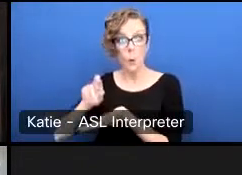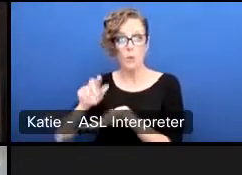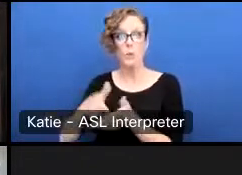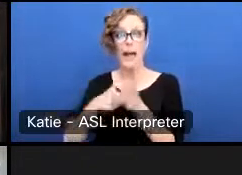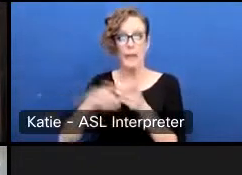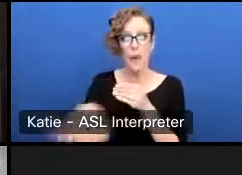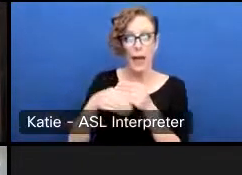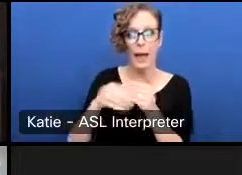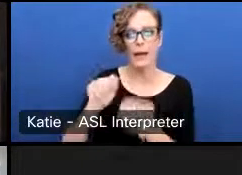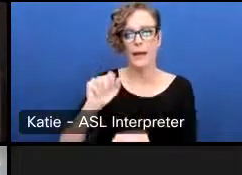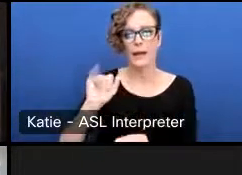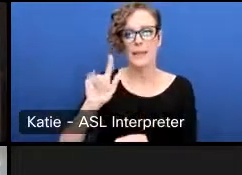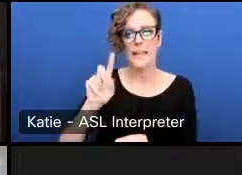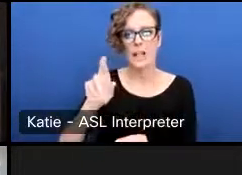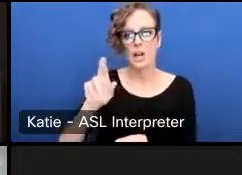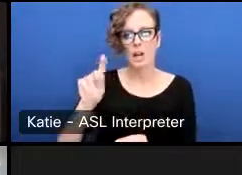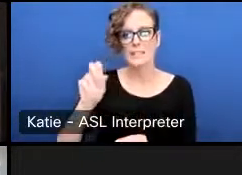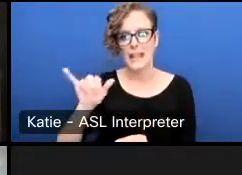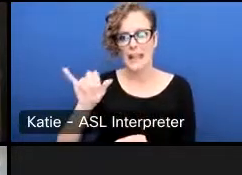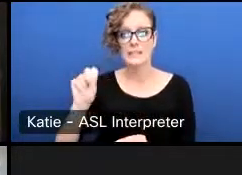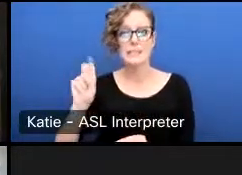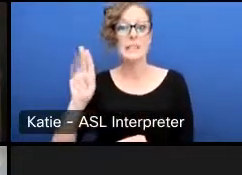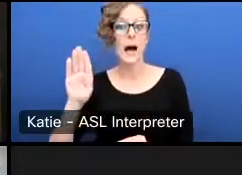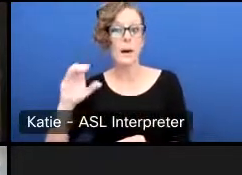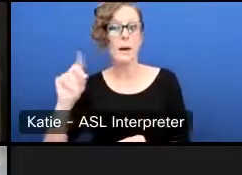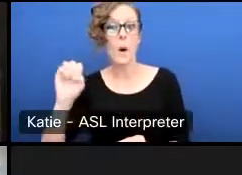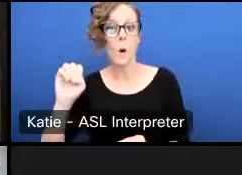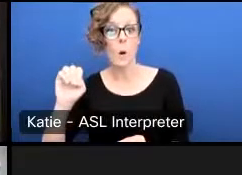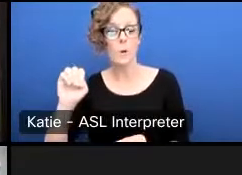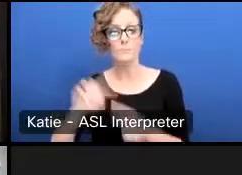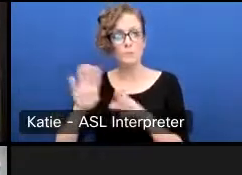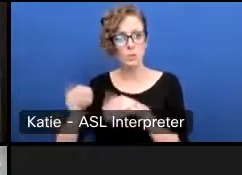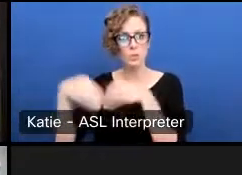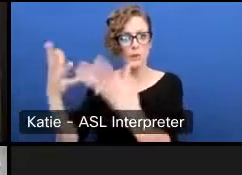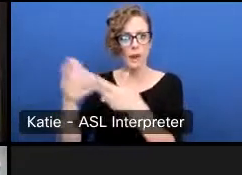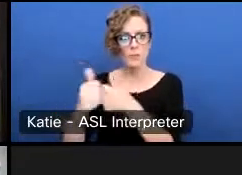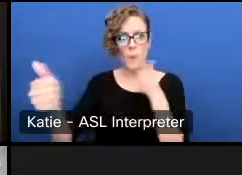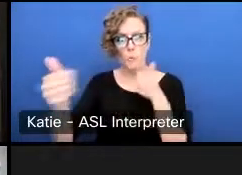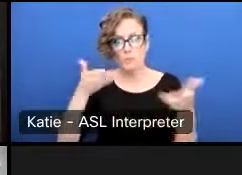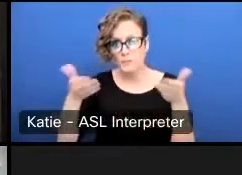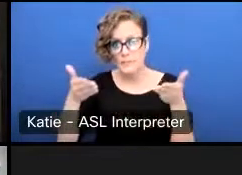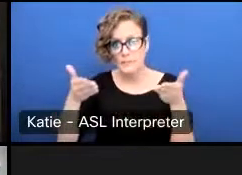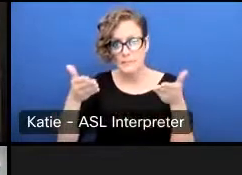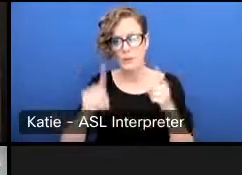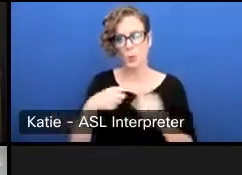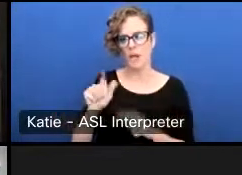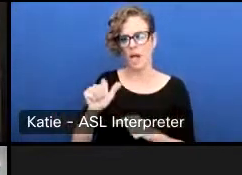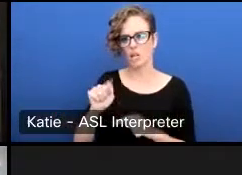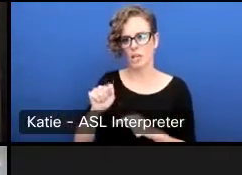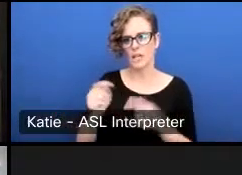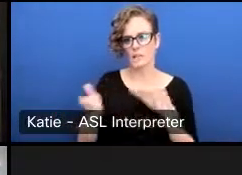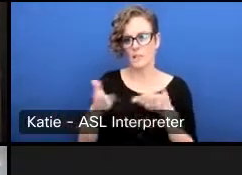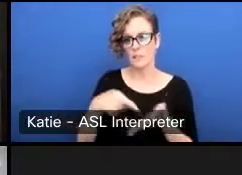Day subcode in order to provide remote services once alternative services